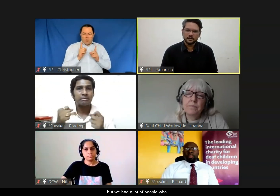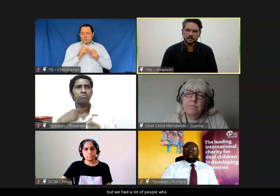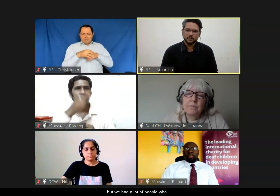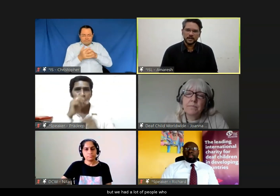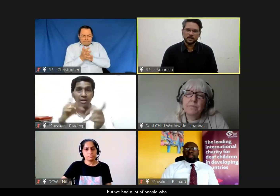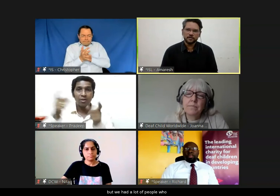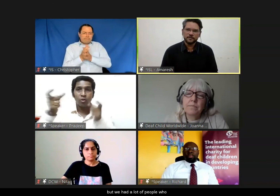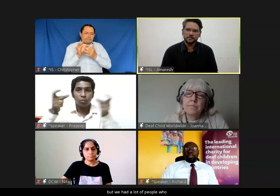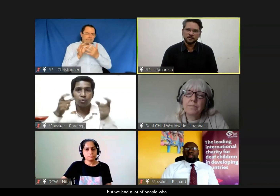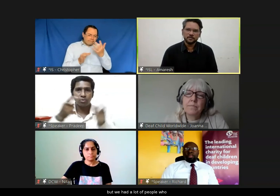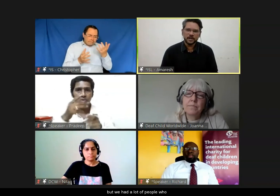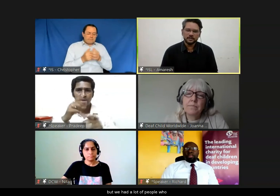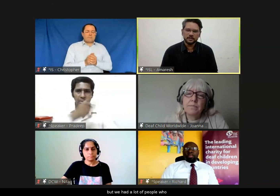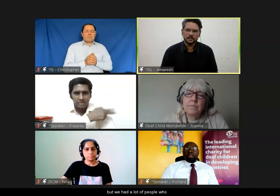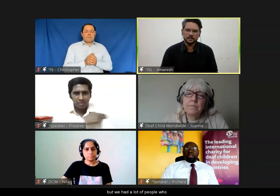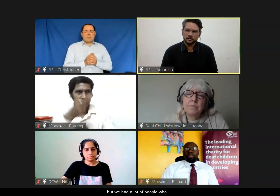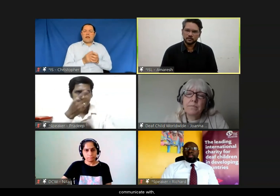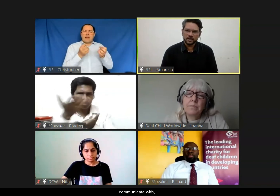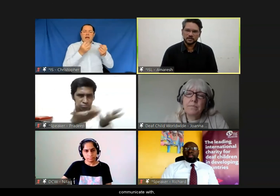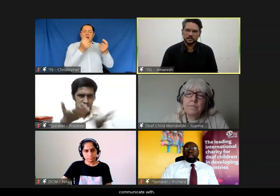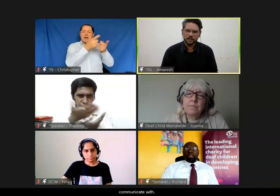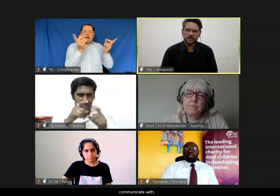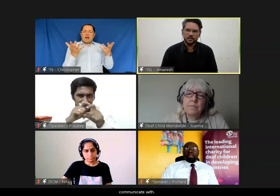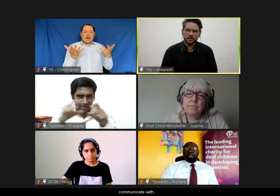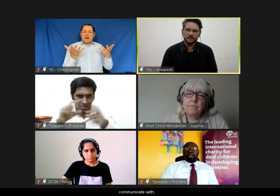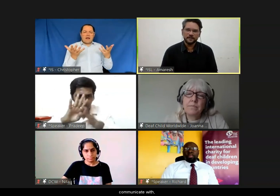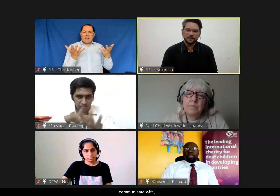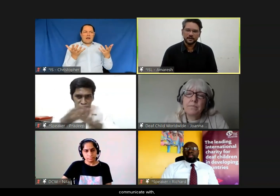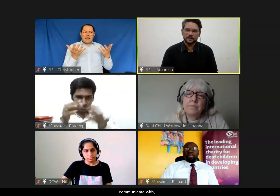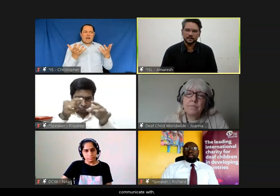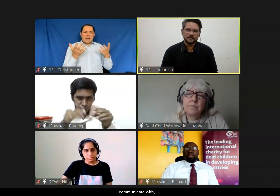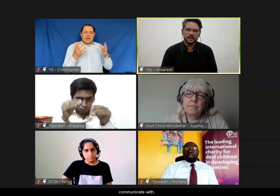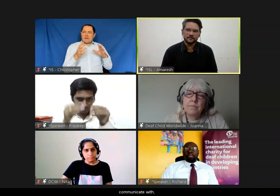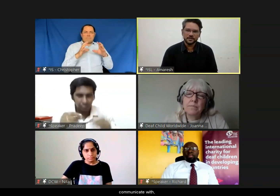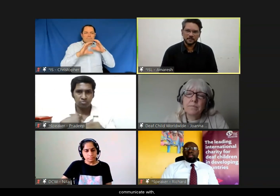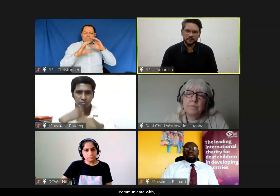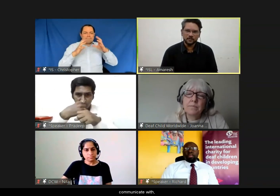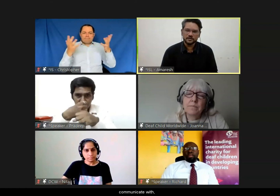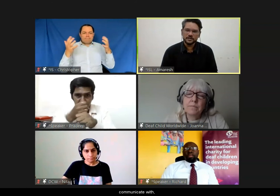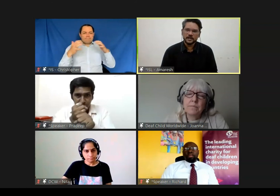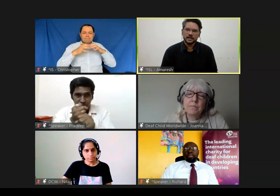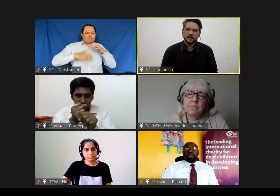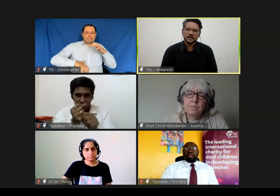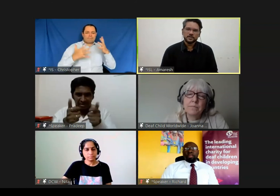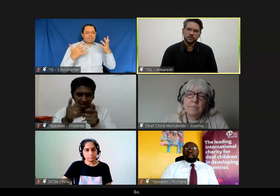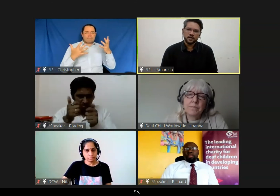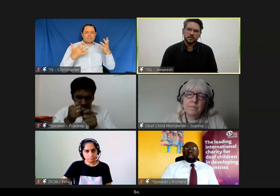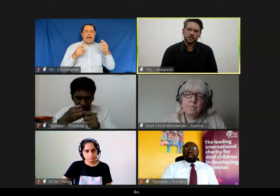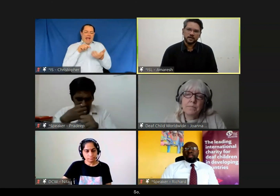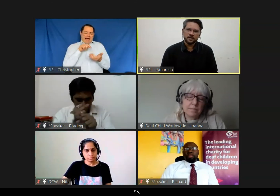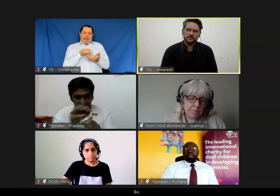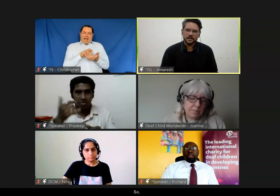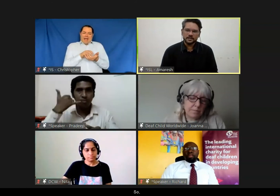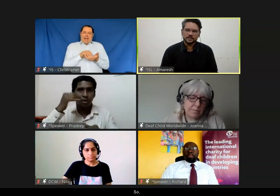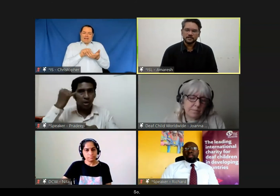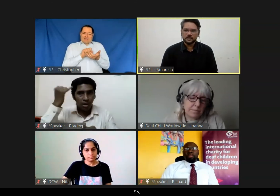But we had a lot of people who had no ways to communicate with, and then they didn't have any smartphones. So we